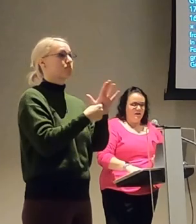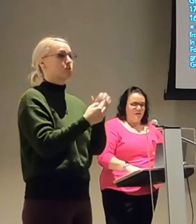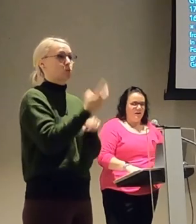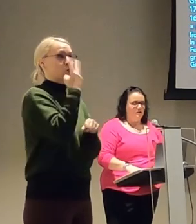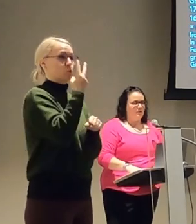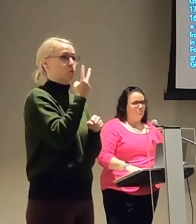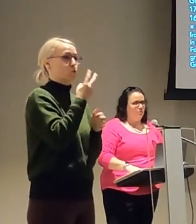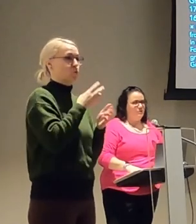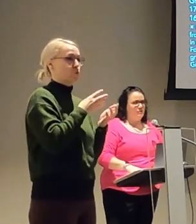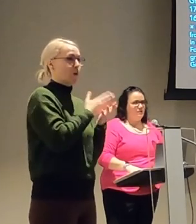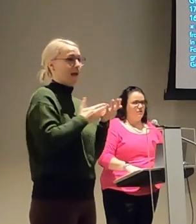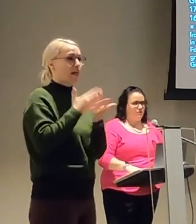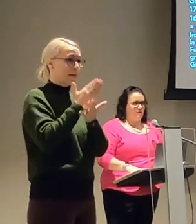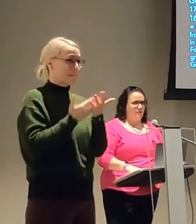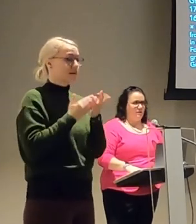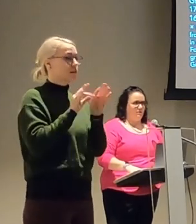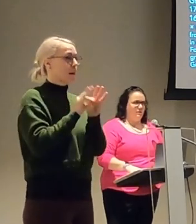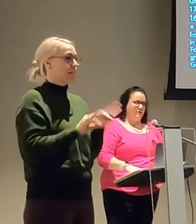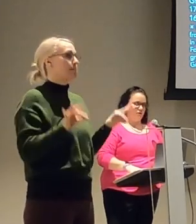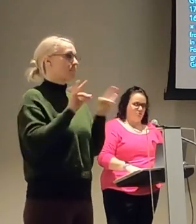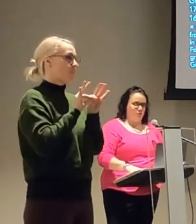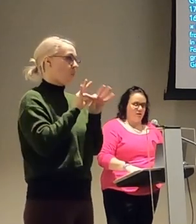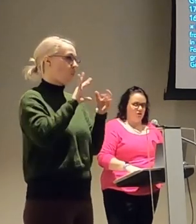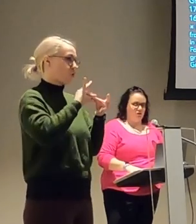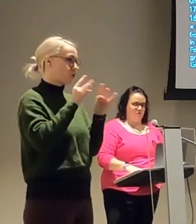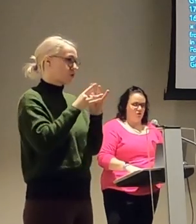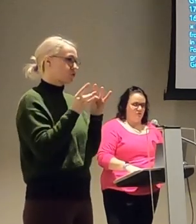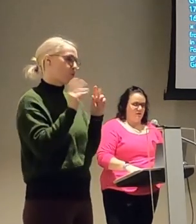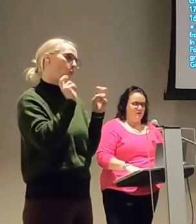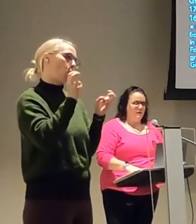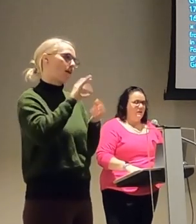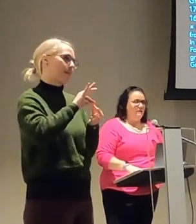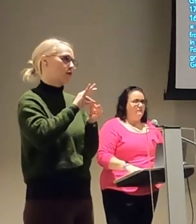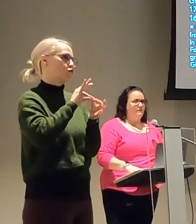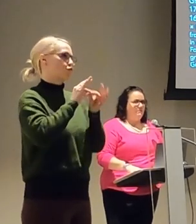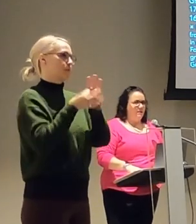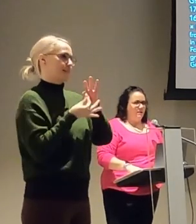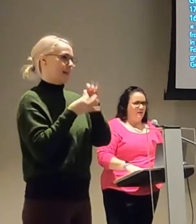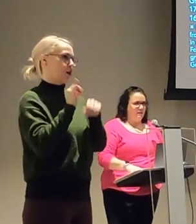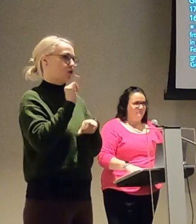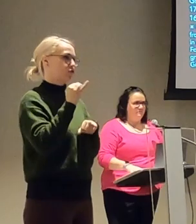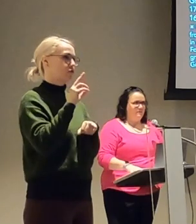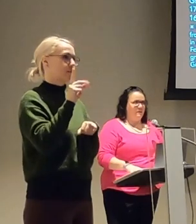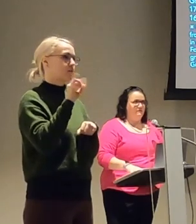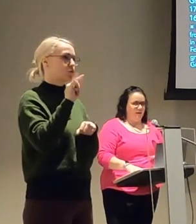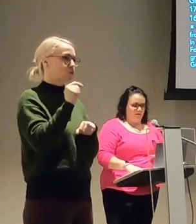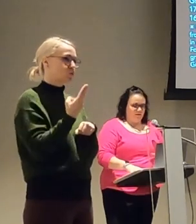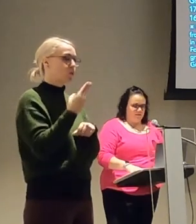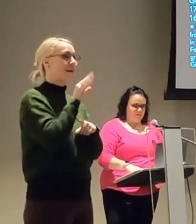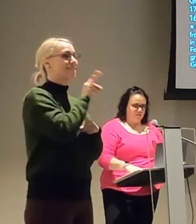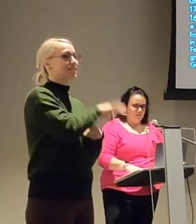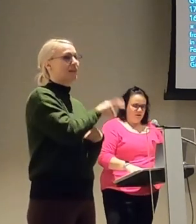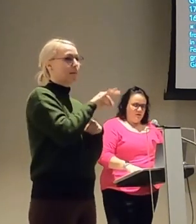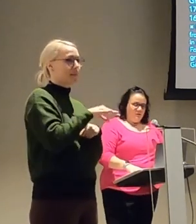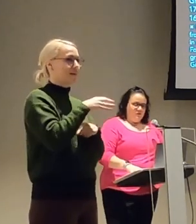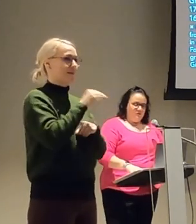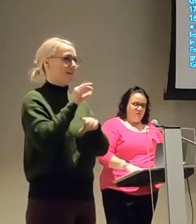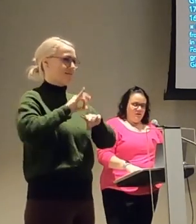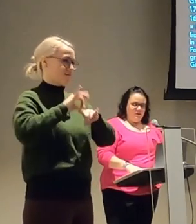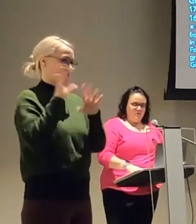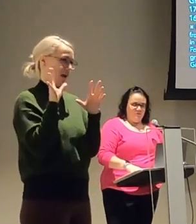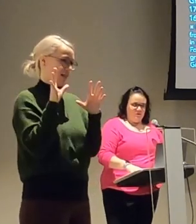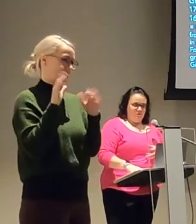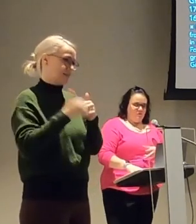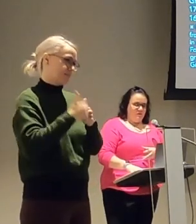elements that are important to the story or the interpretation of Judith: femininity and violence.